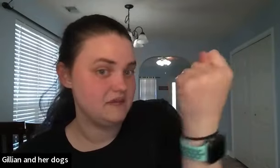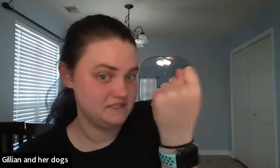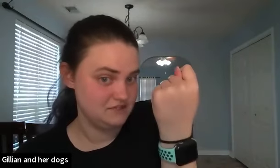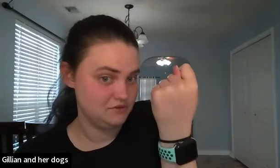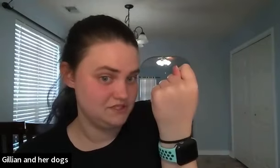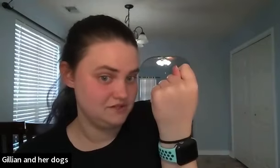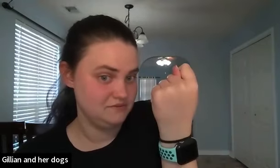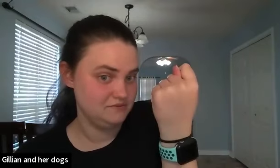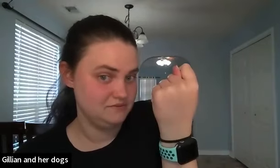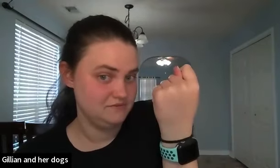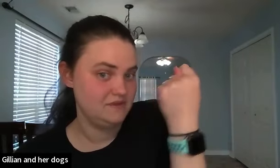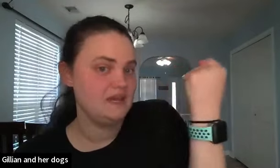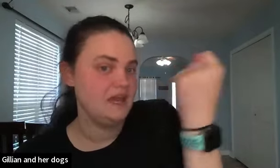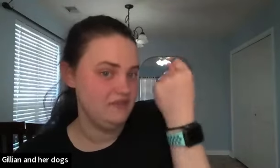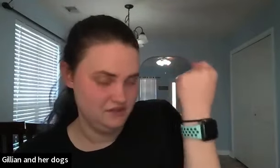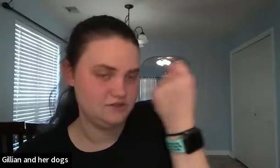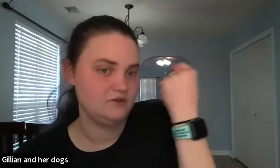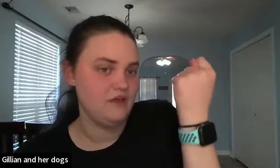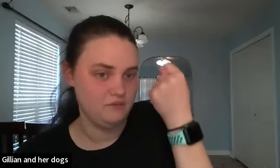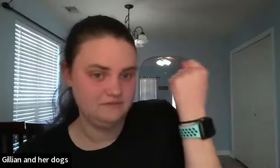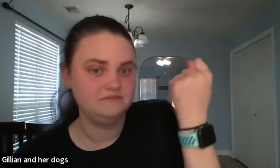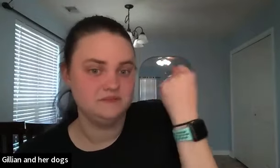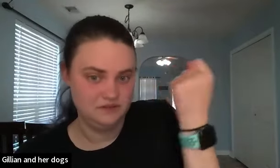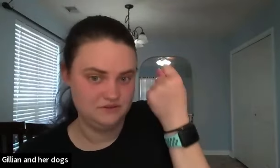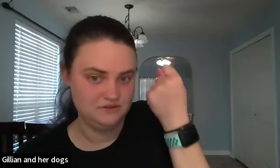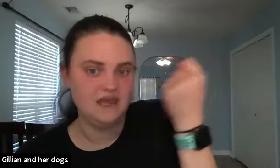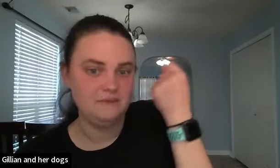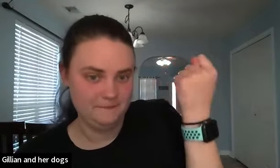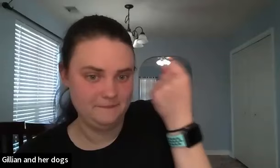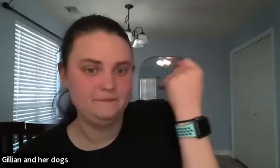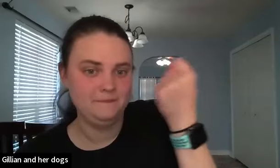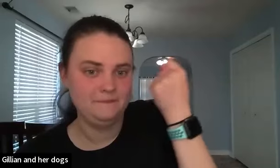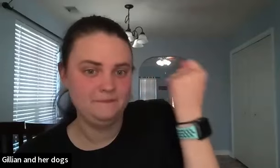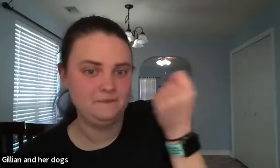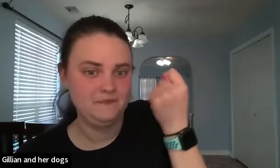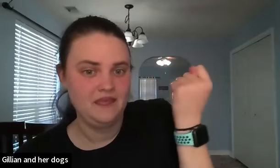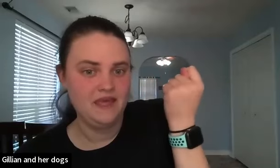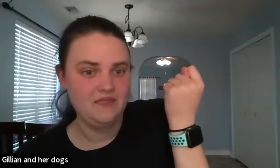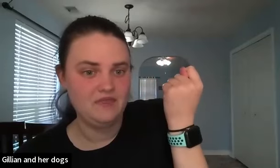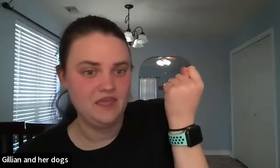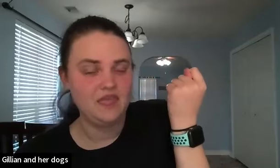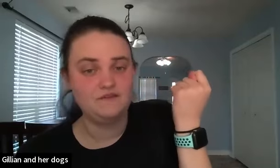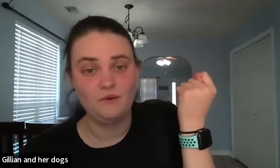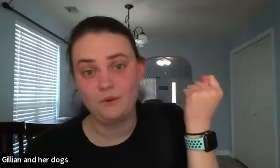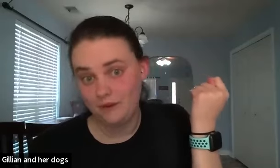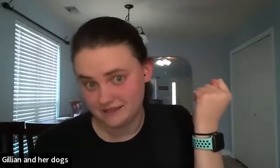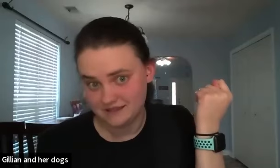Face it towards you. And then you circle that one. Tuesday. Mm-hmm. And then for